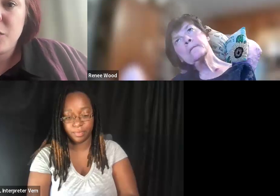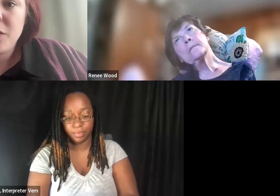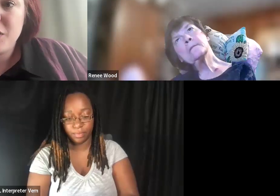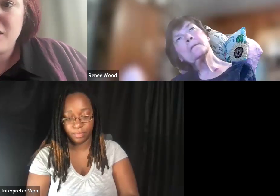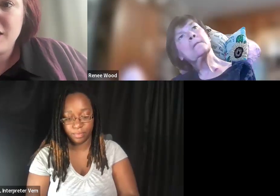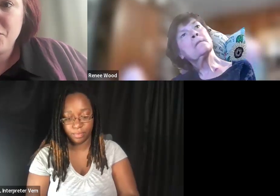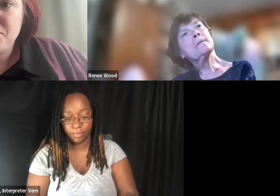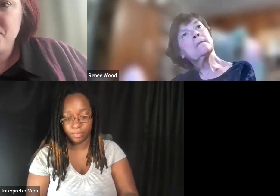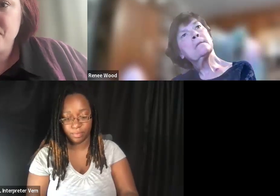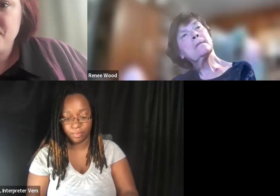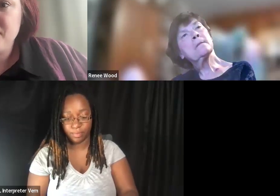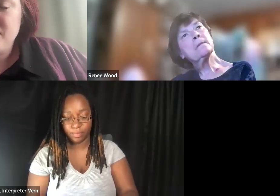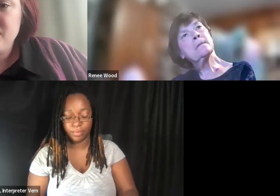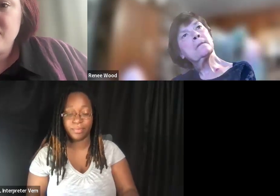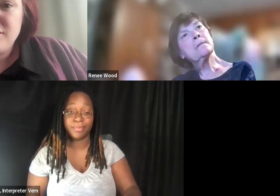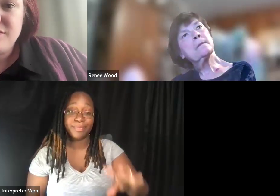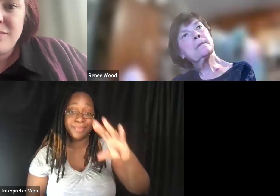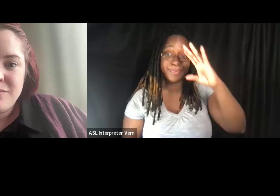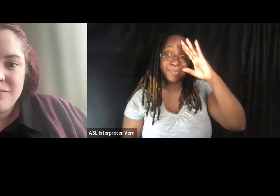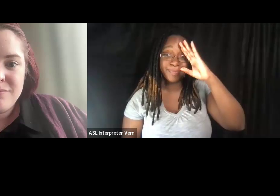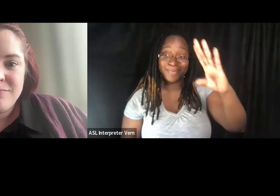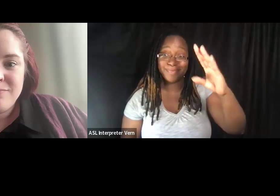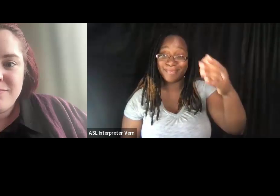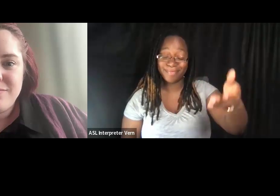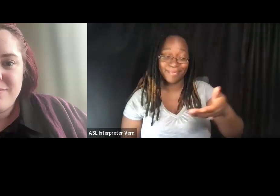Hello, everyone. Welcome.